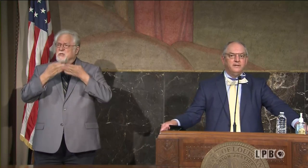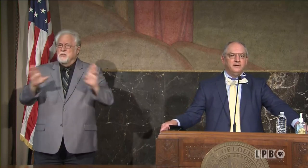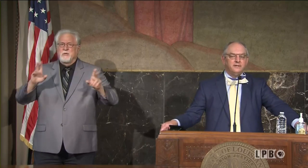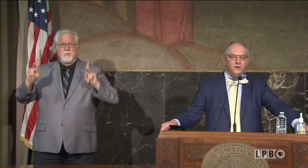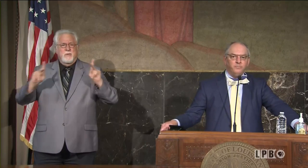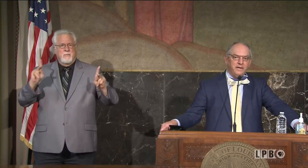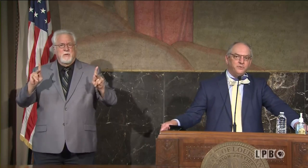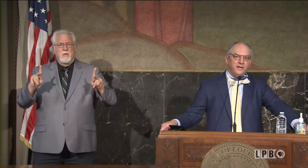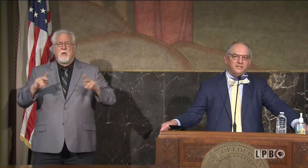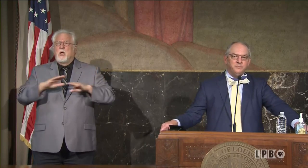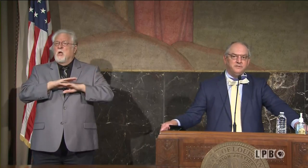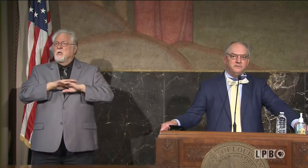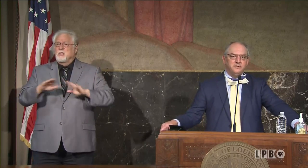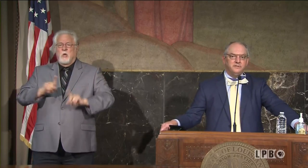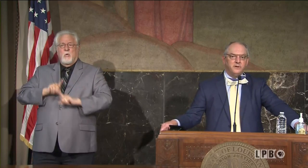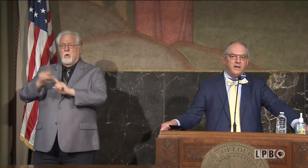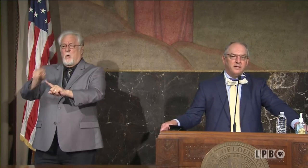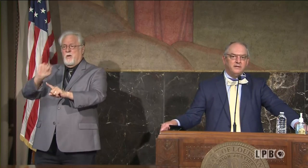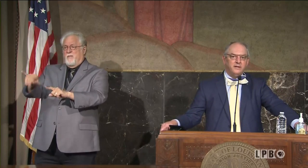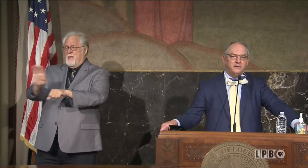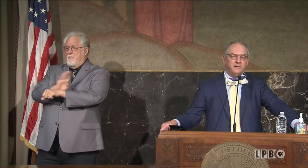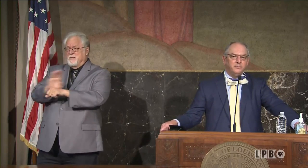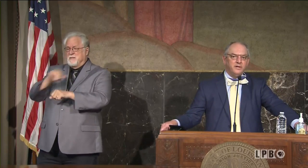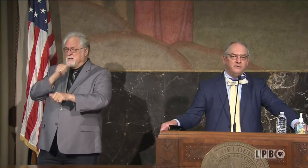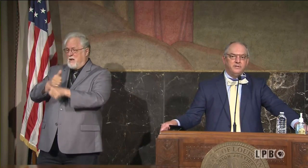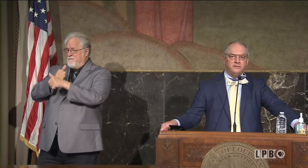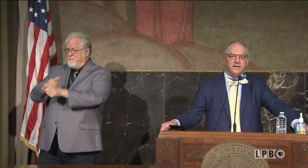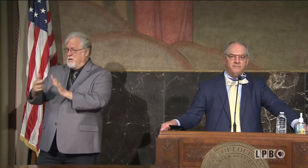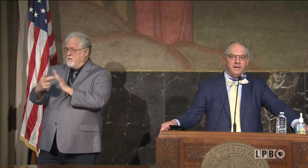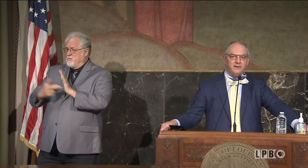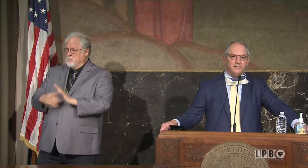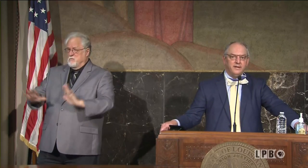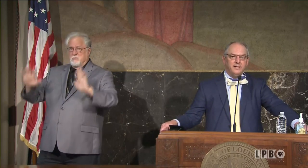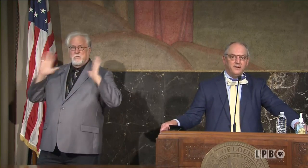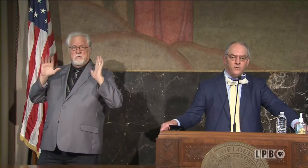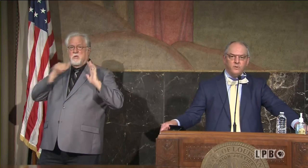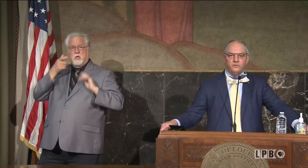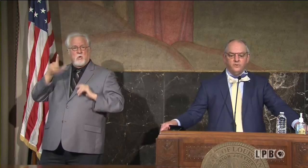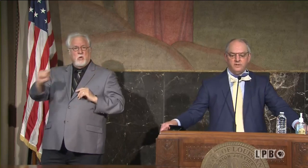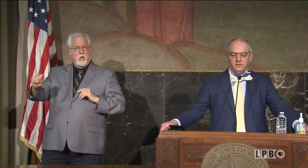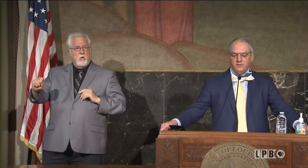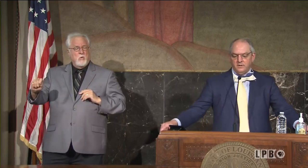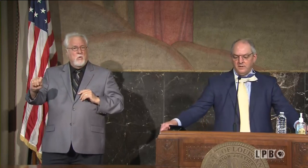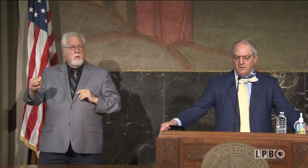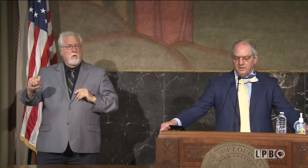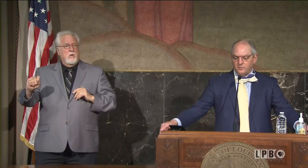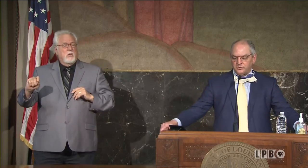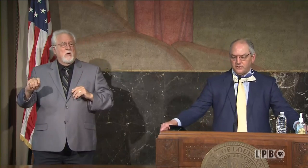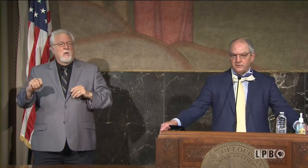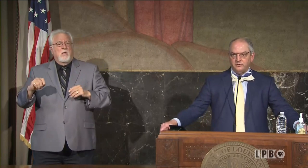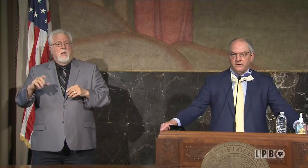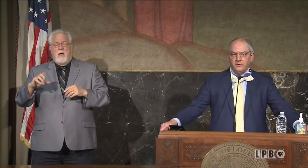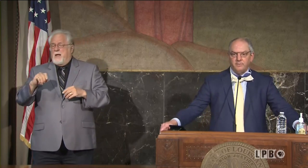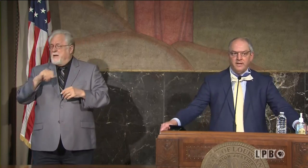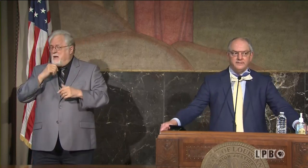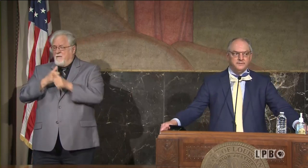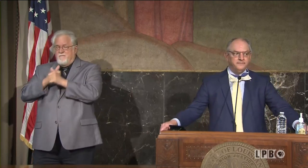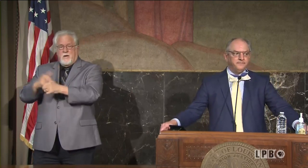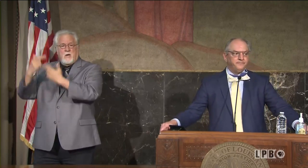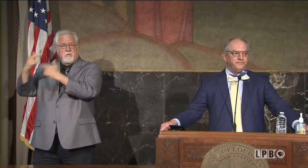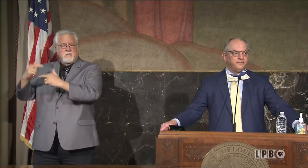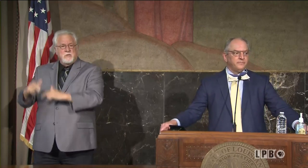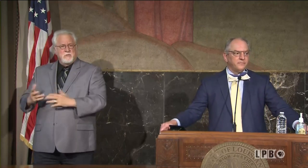public, don't patronize businesses that are not conducting themselves in a safe manner and in accordance with the restrictions that are in